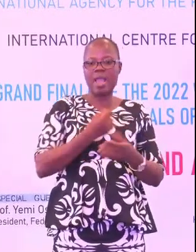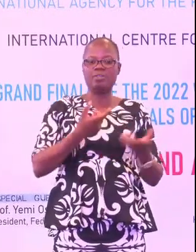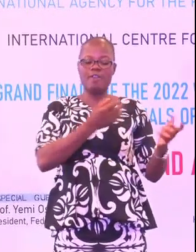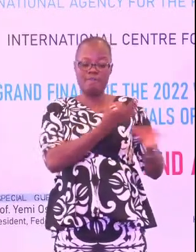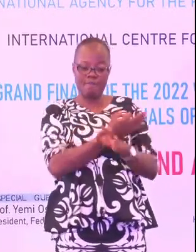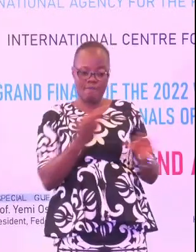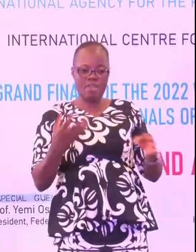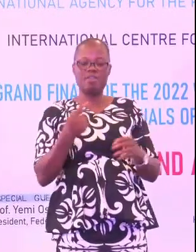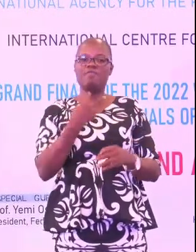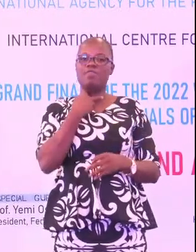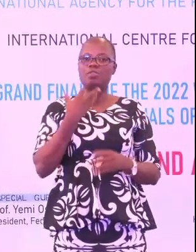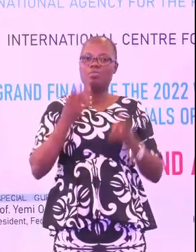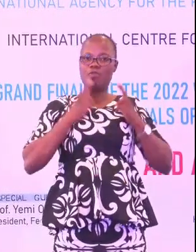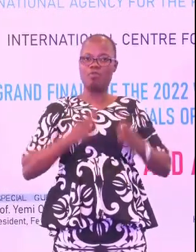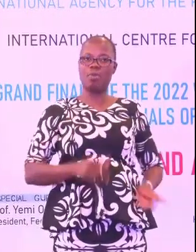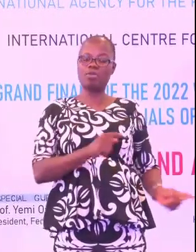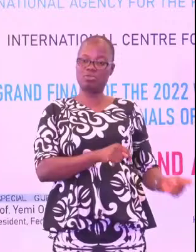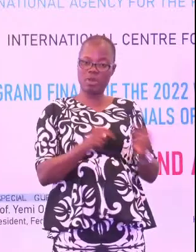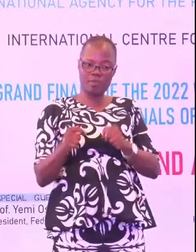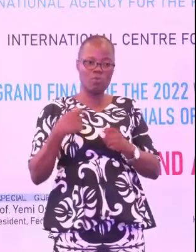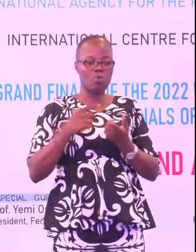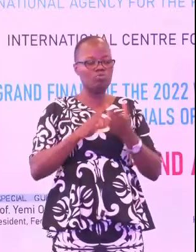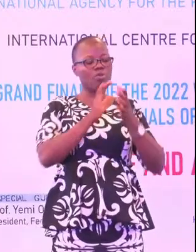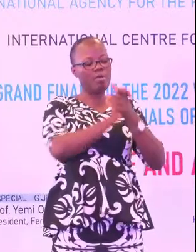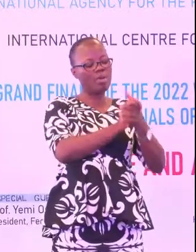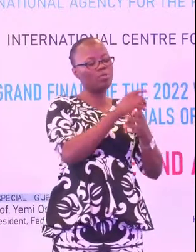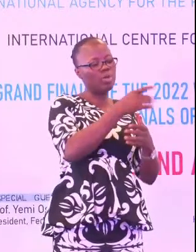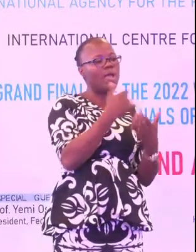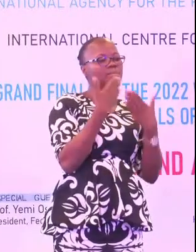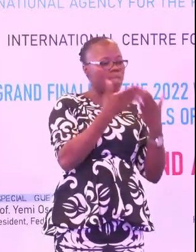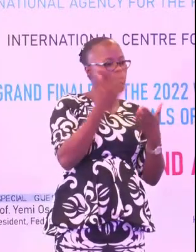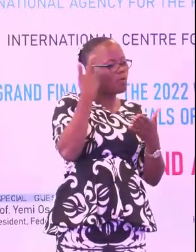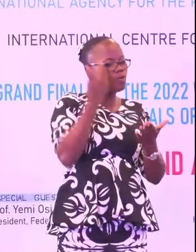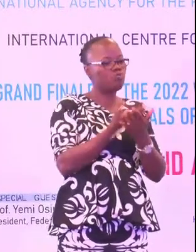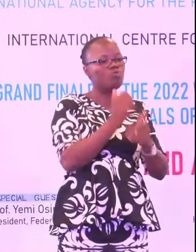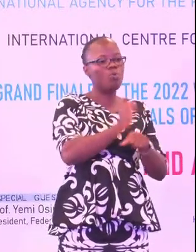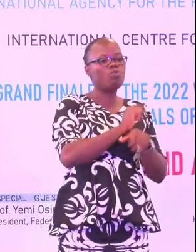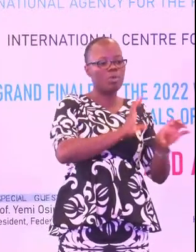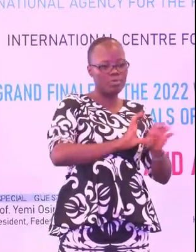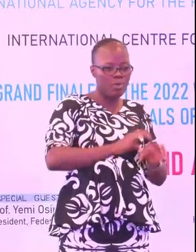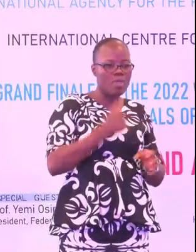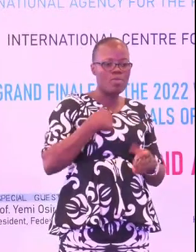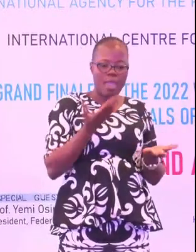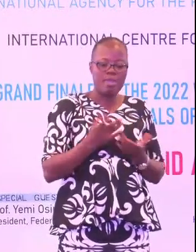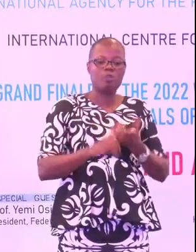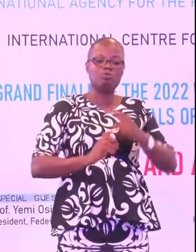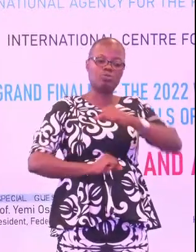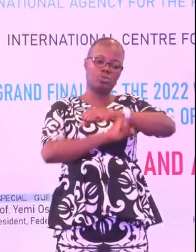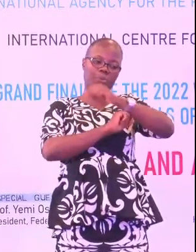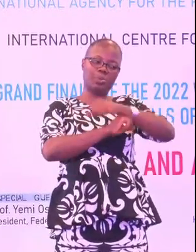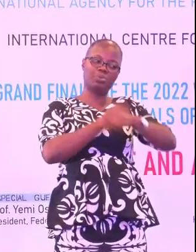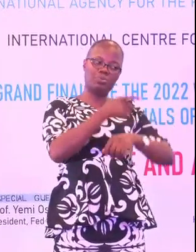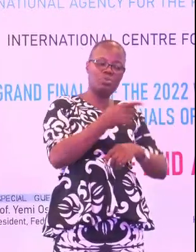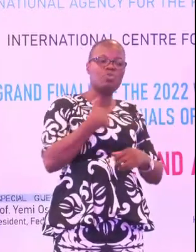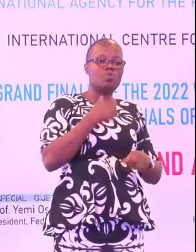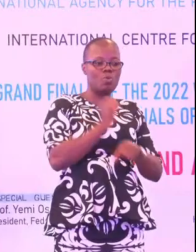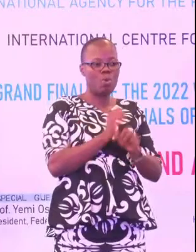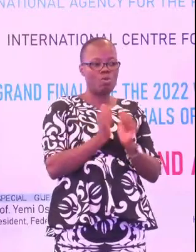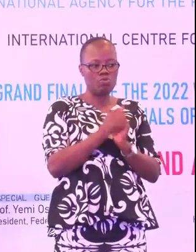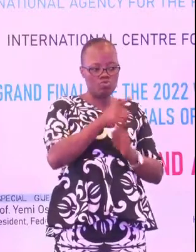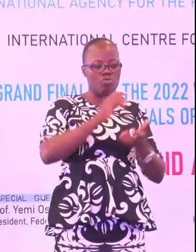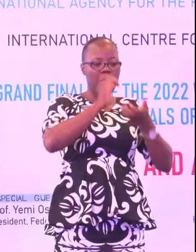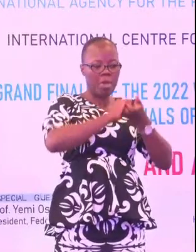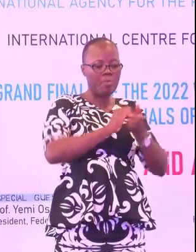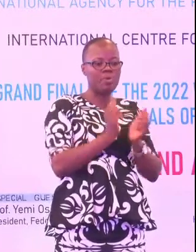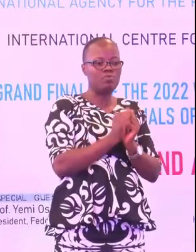victims of human trafficking. We want to congratulate you and thank you for the good work you're doing, and we're here to support you, and we'll work with you and collaborate